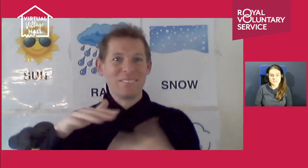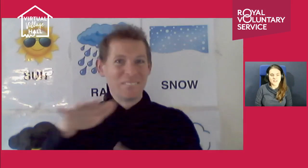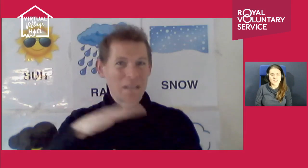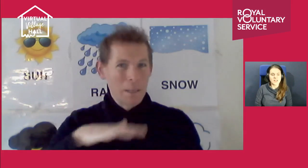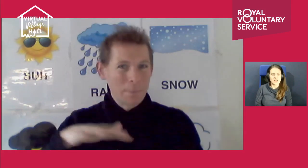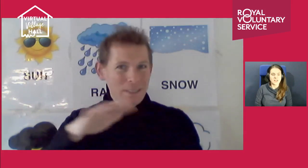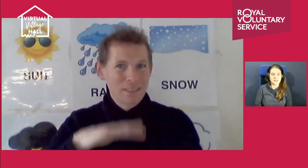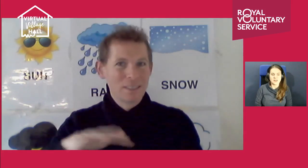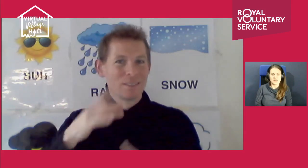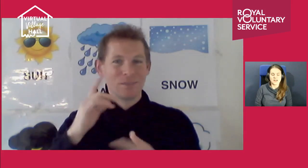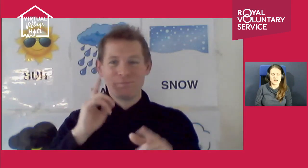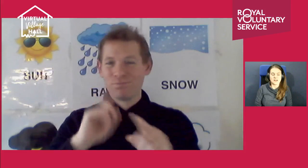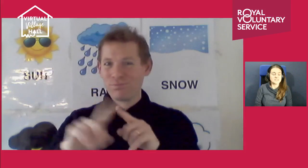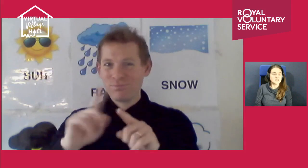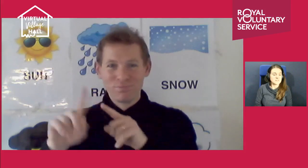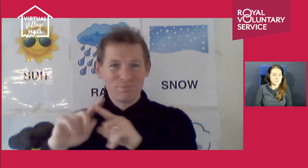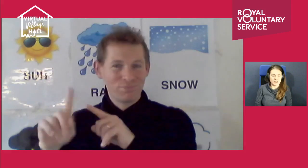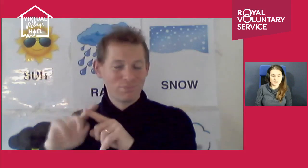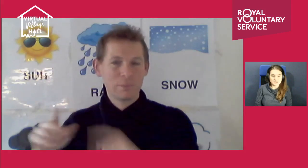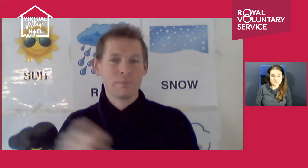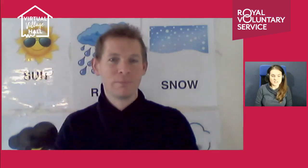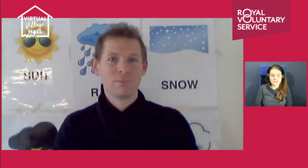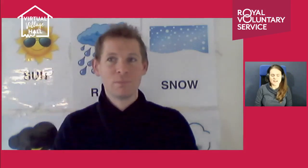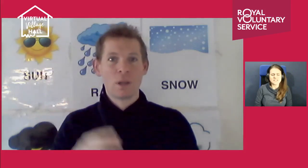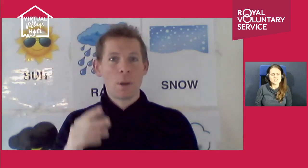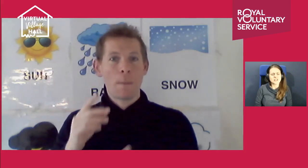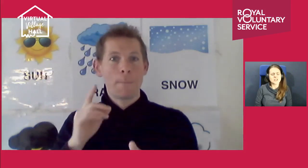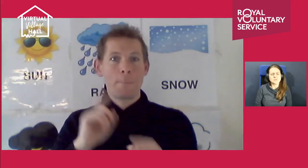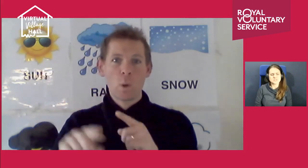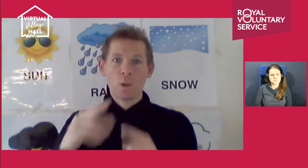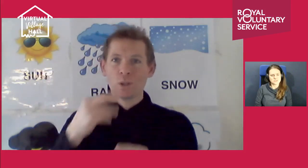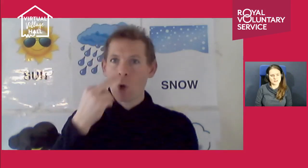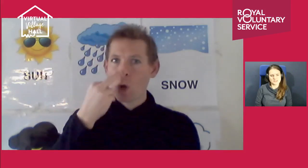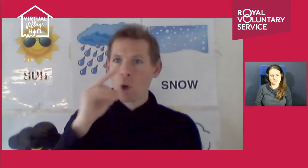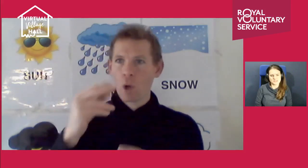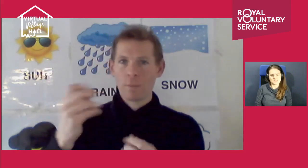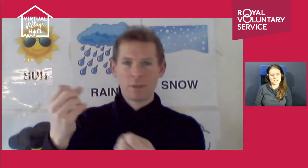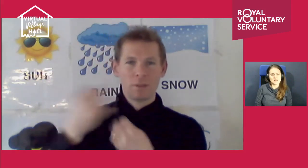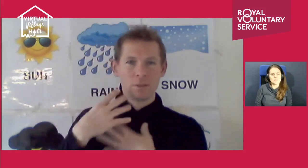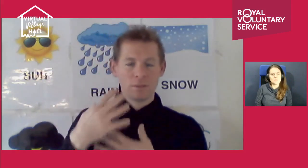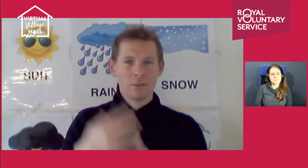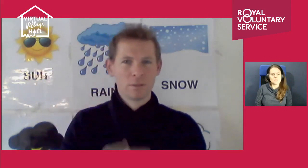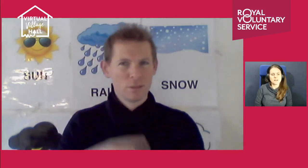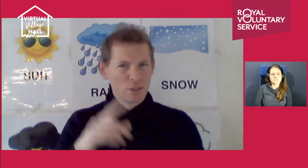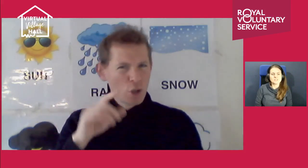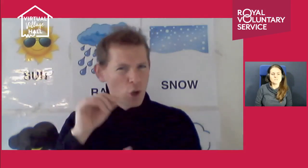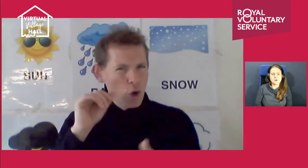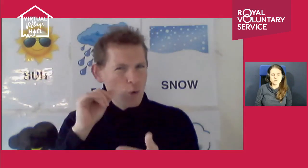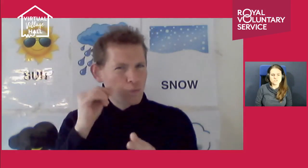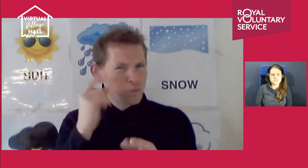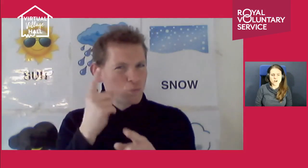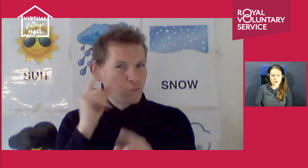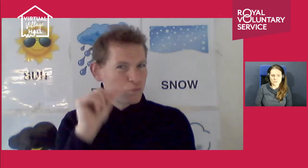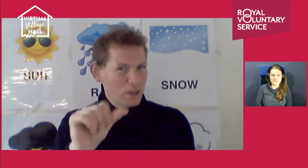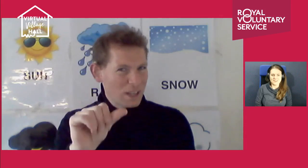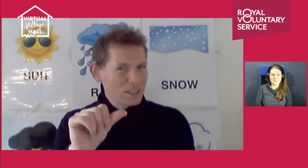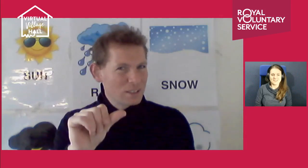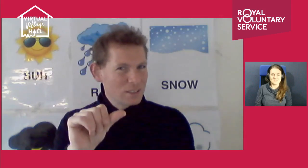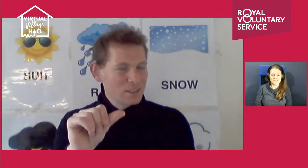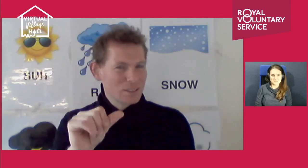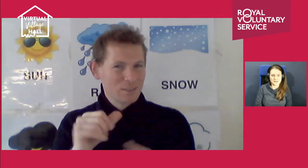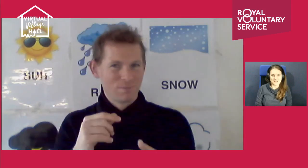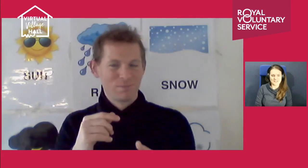workplaces, I teach families. I teach loads of different places. But the most